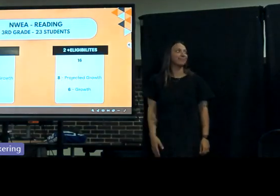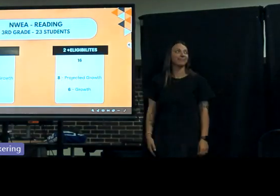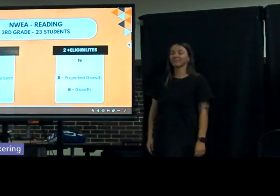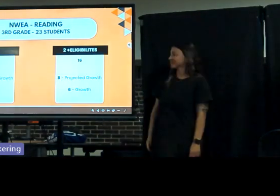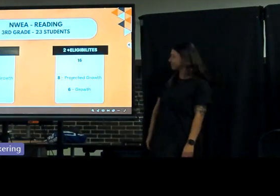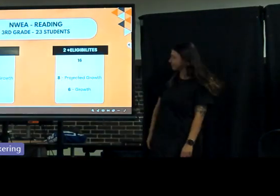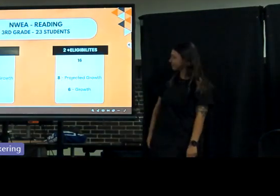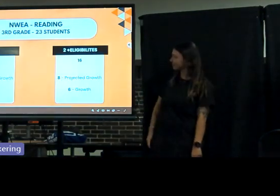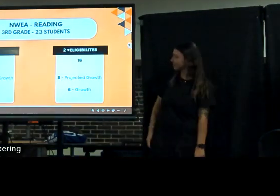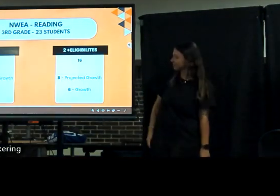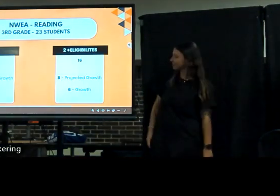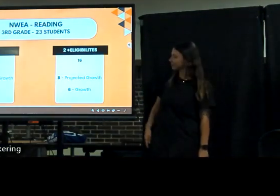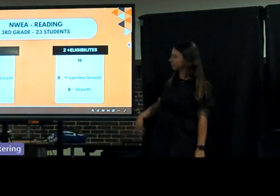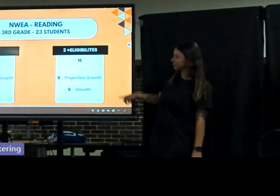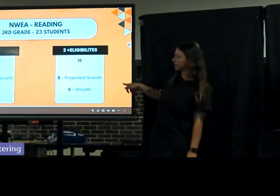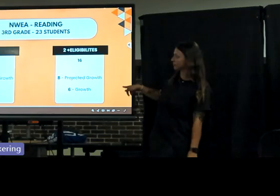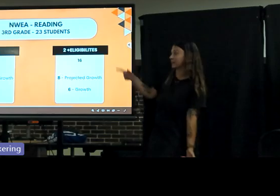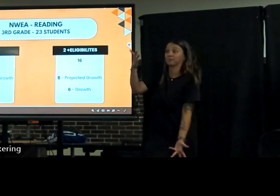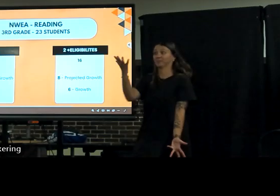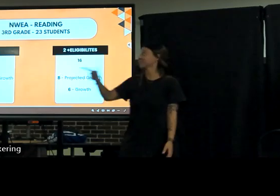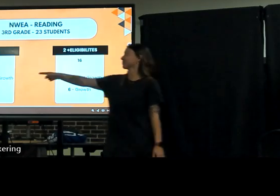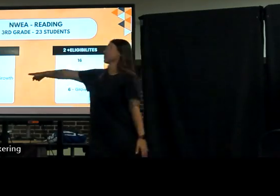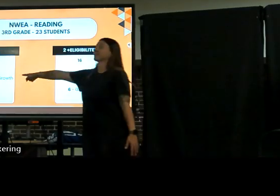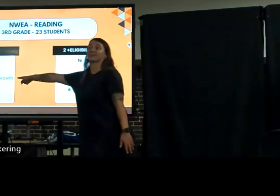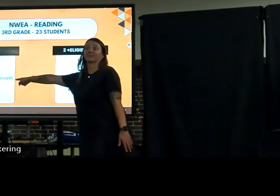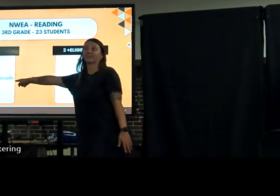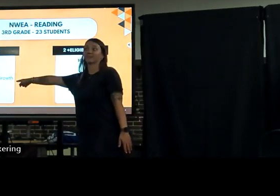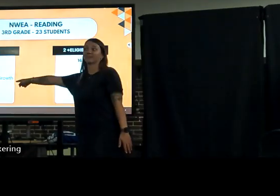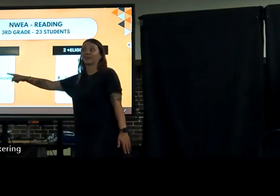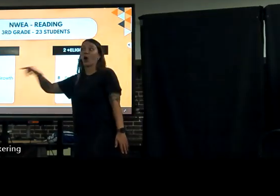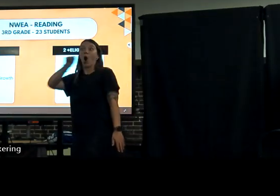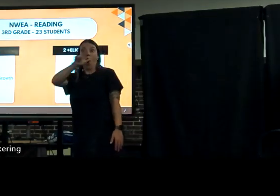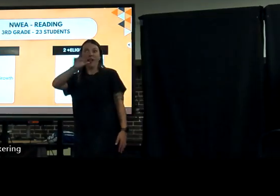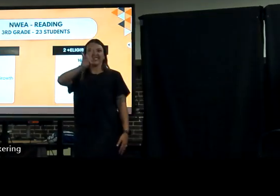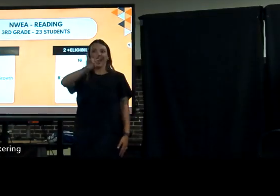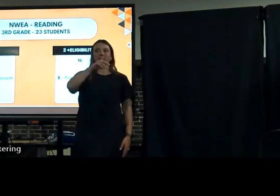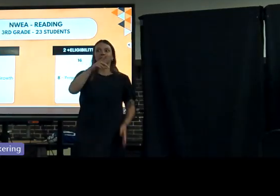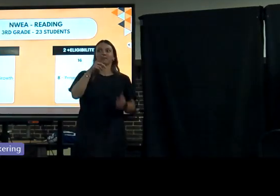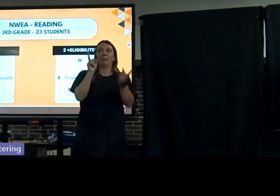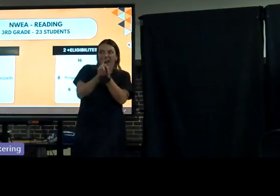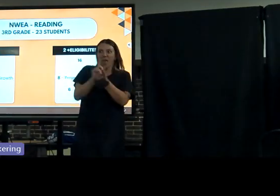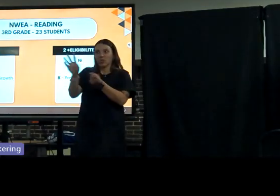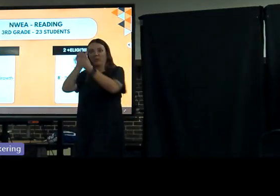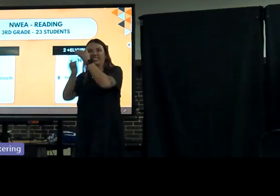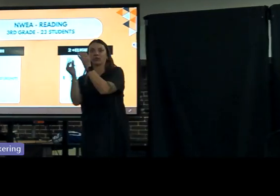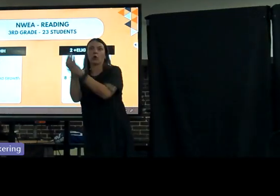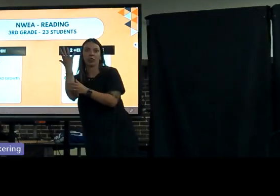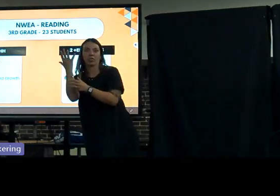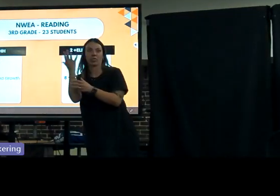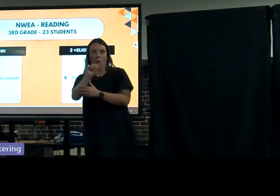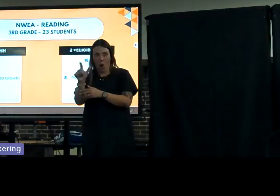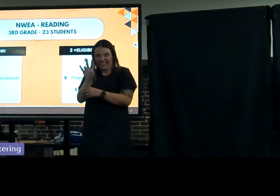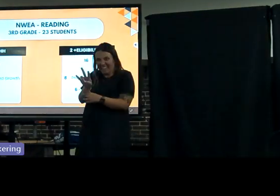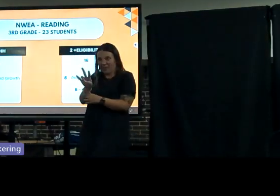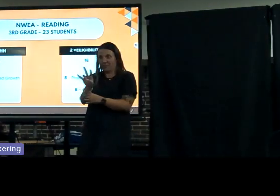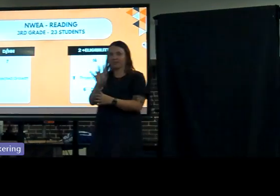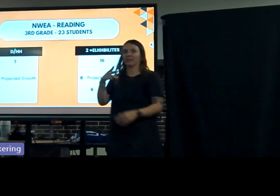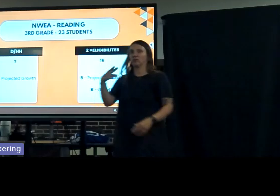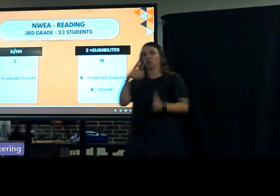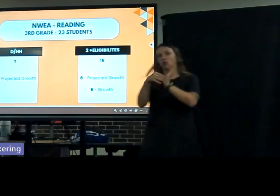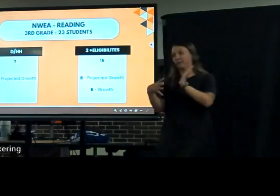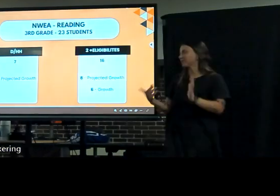3rd grade, All 7 met their projected